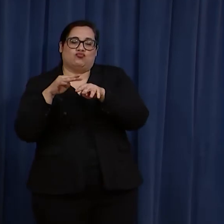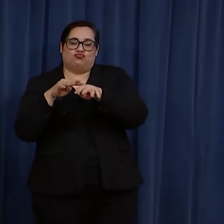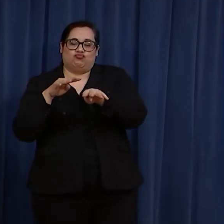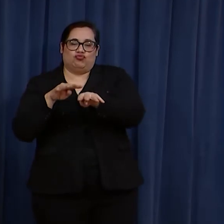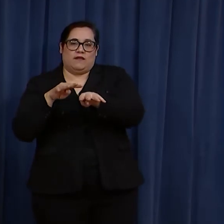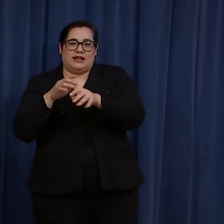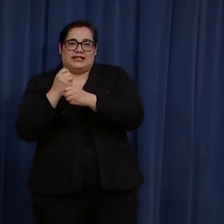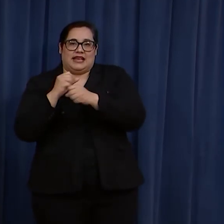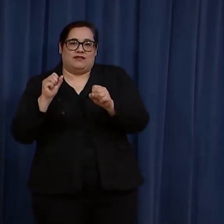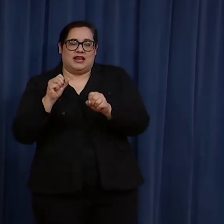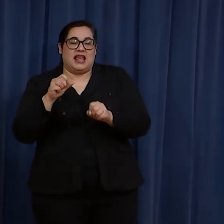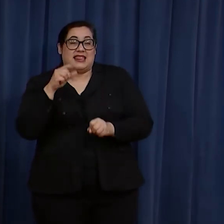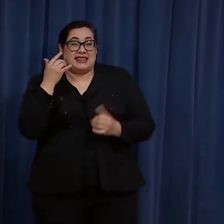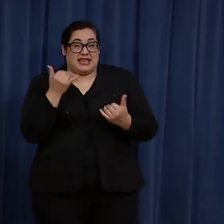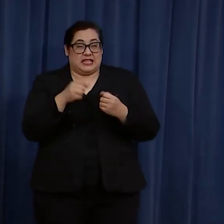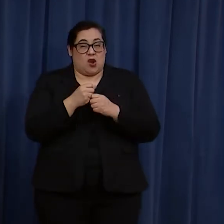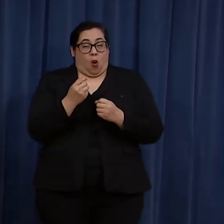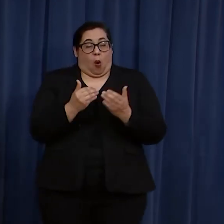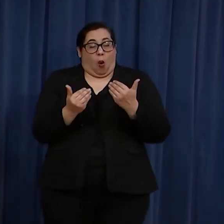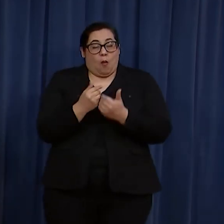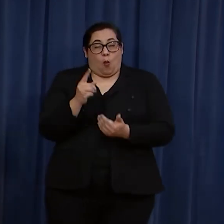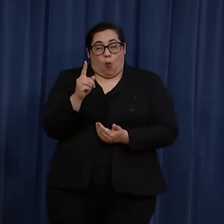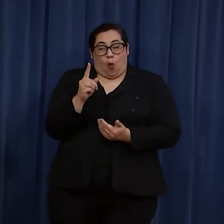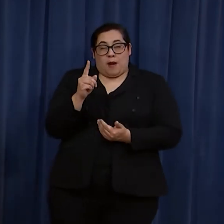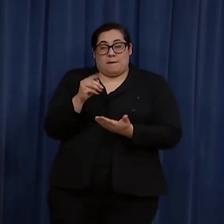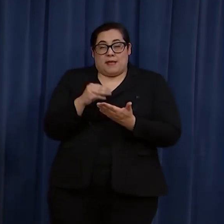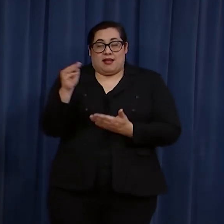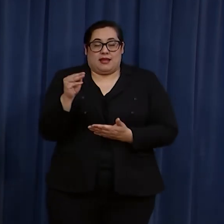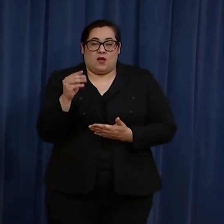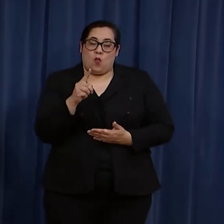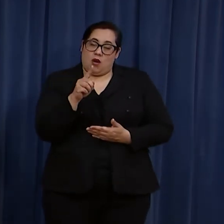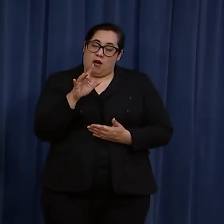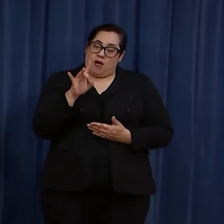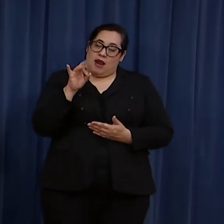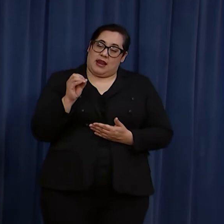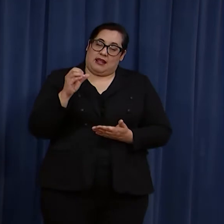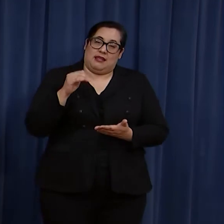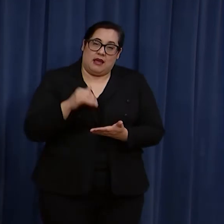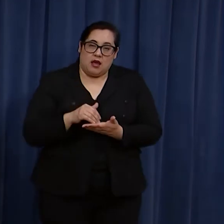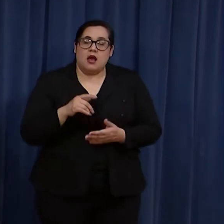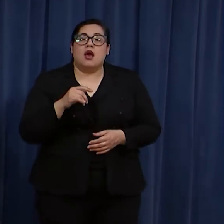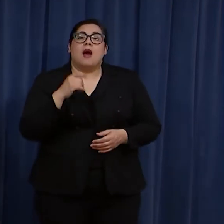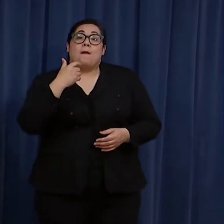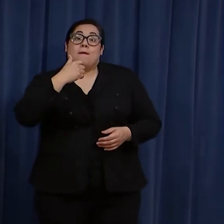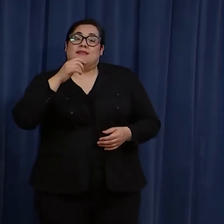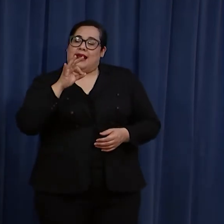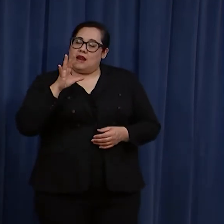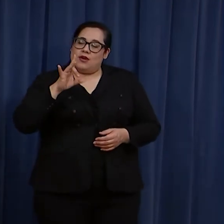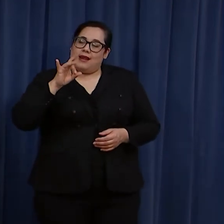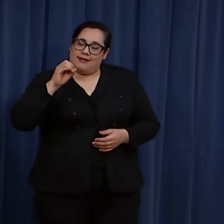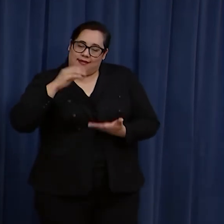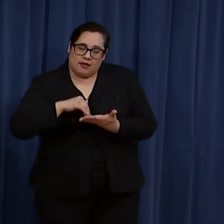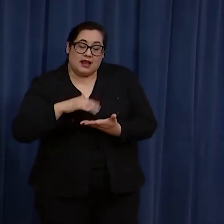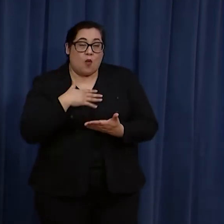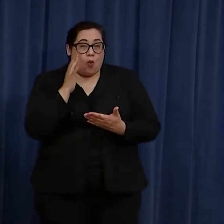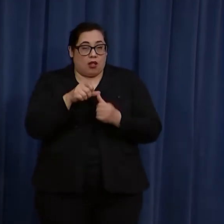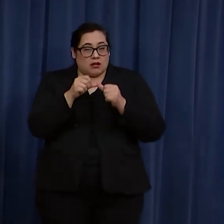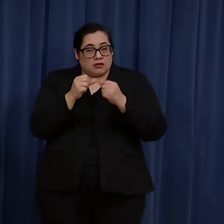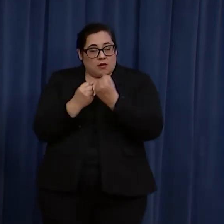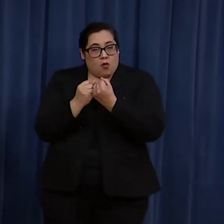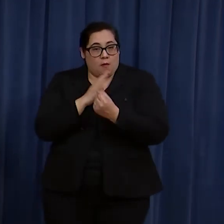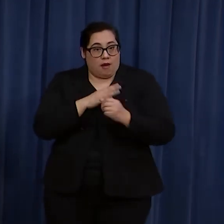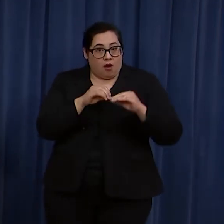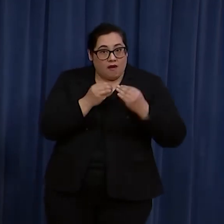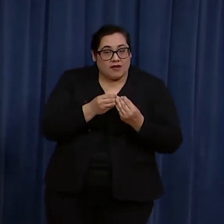it's almost $1 million, $980,000. It's going to continue to support my office's efforts and the efforts of